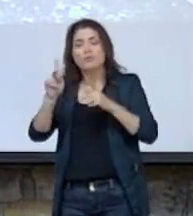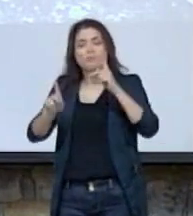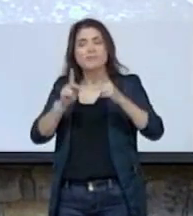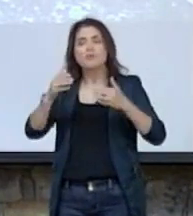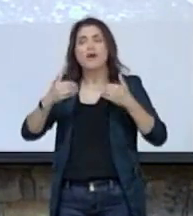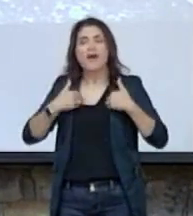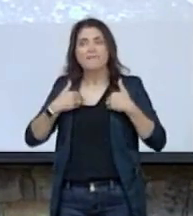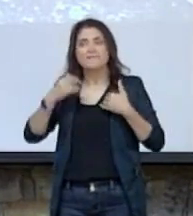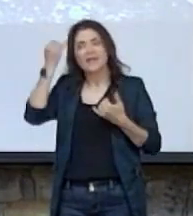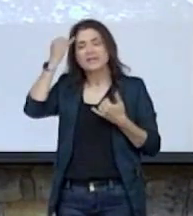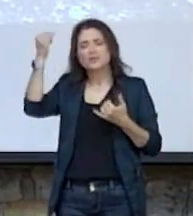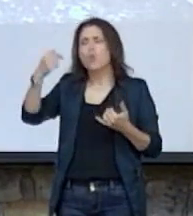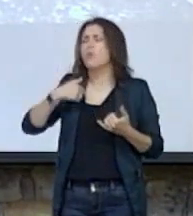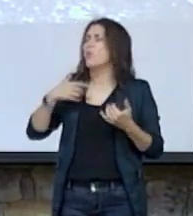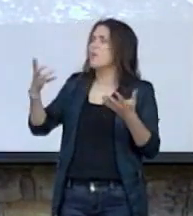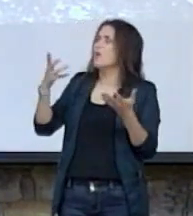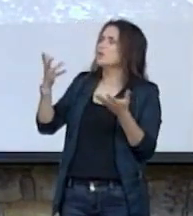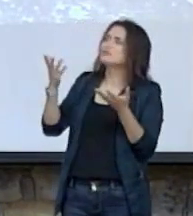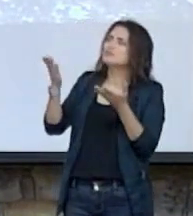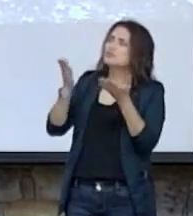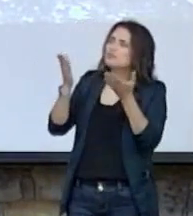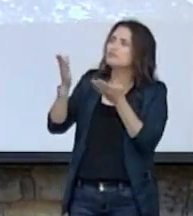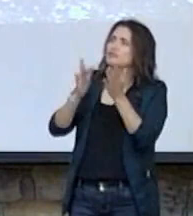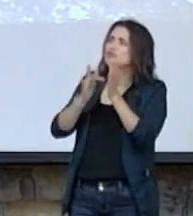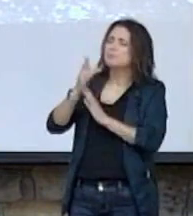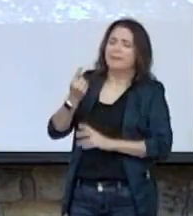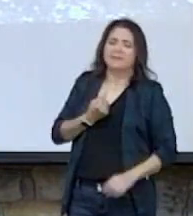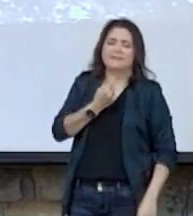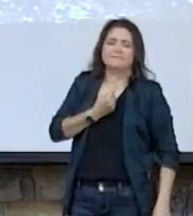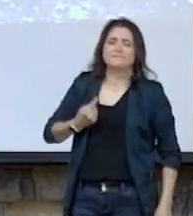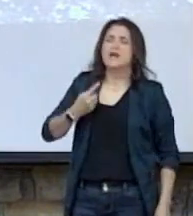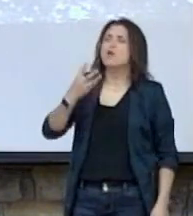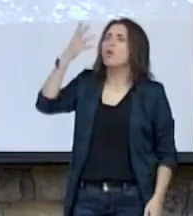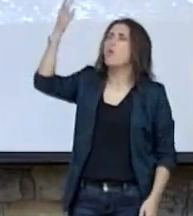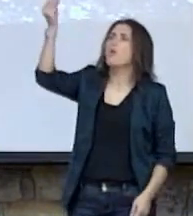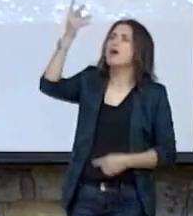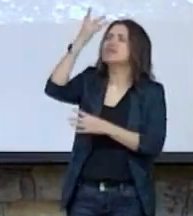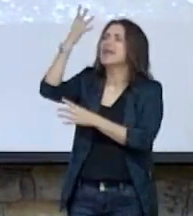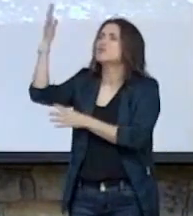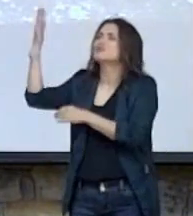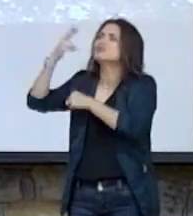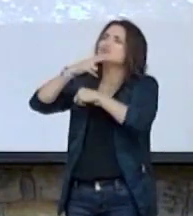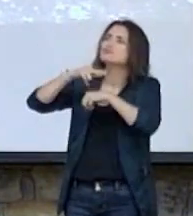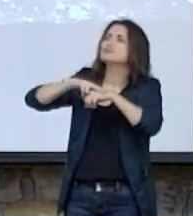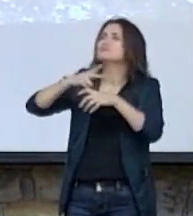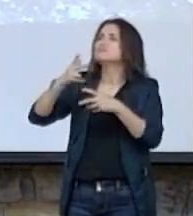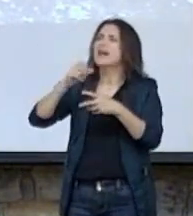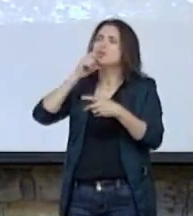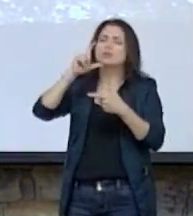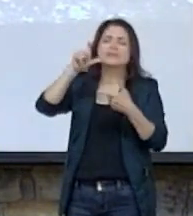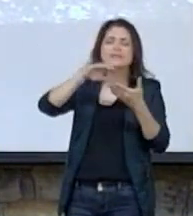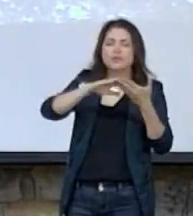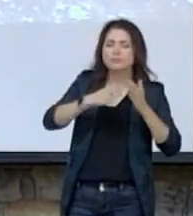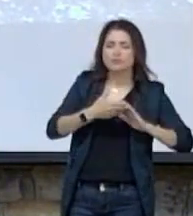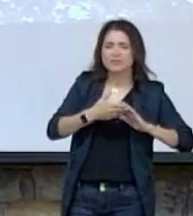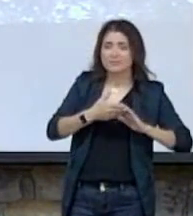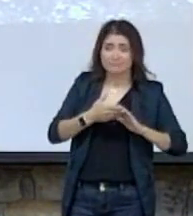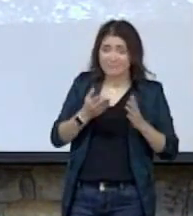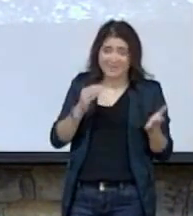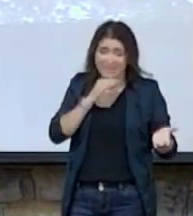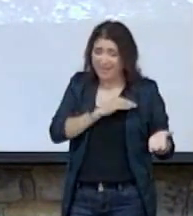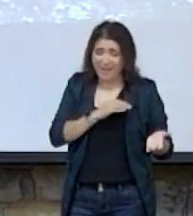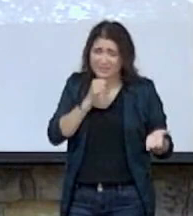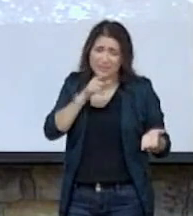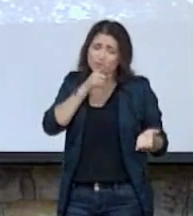serve Jesus by myself. That I'll go out and I'll do it in nature. I don't need community. That's just a lie. That's not